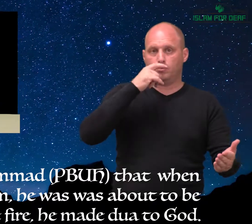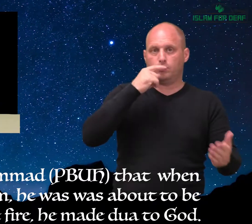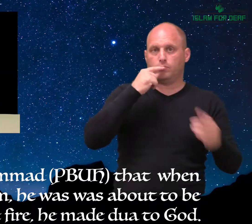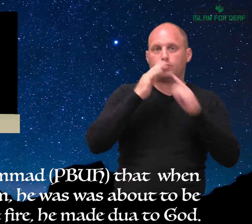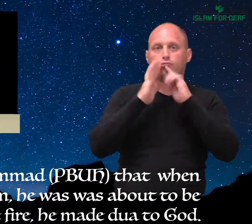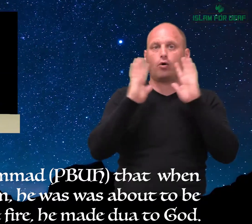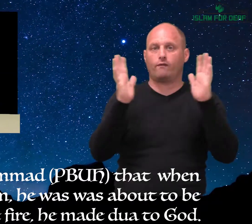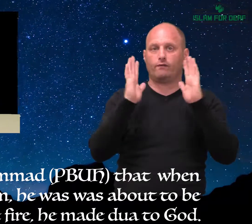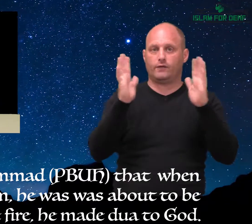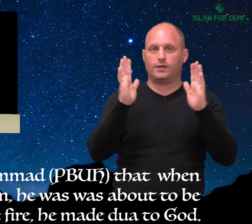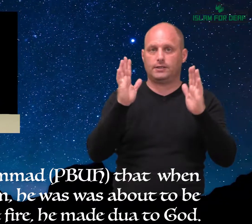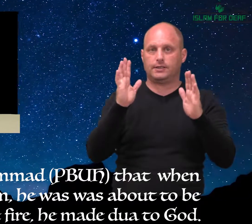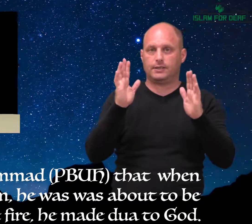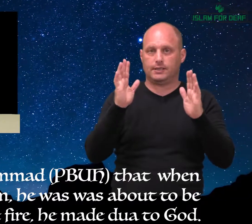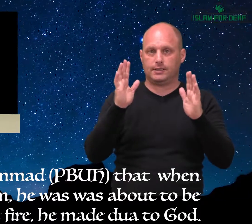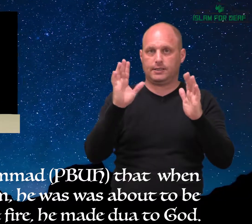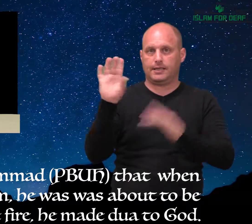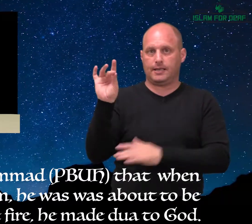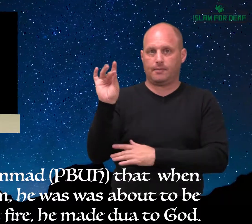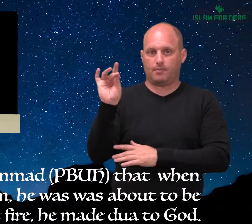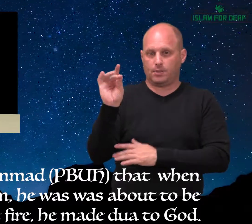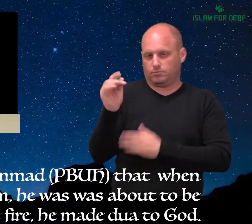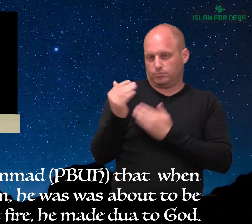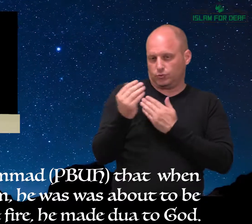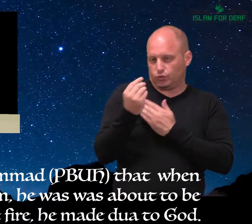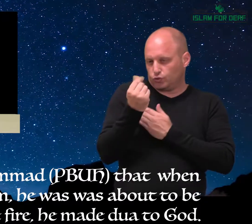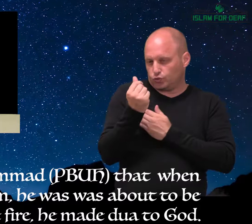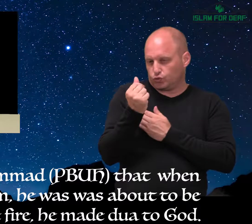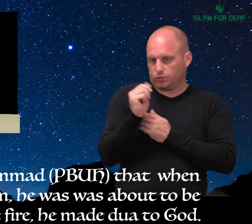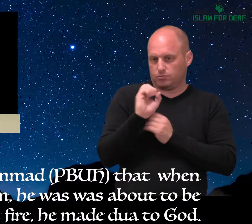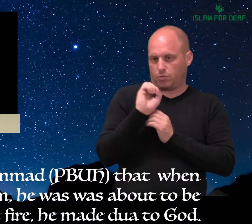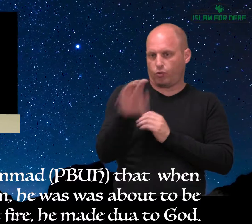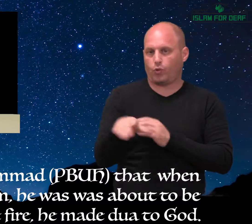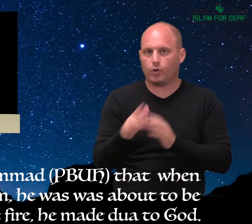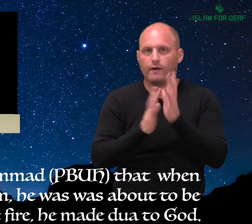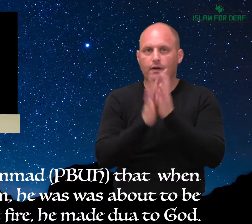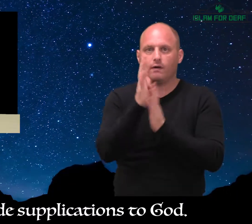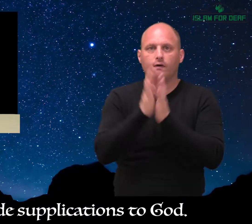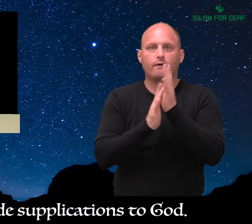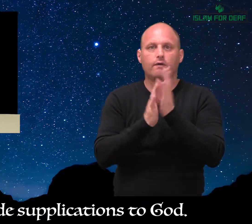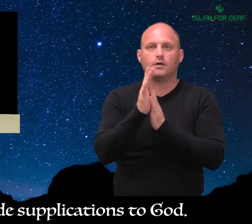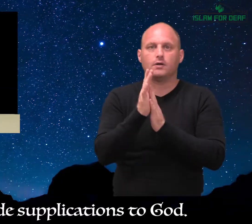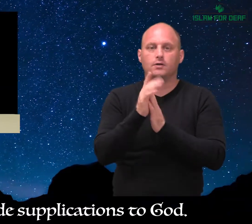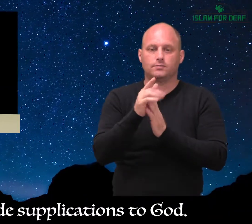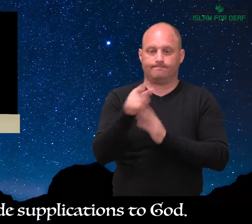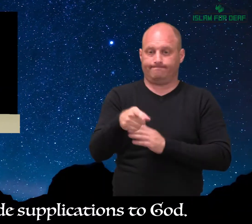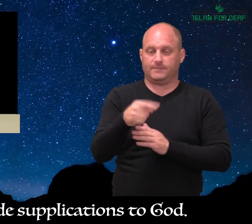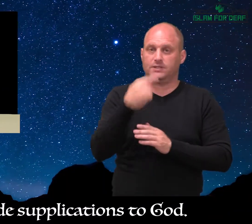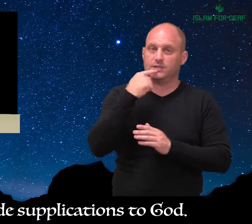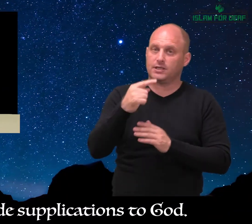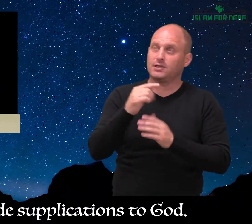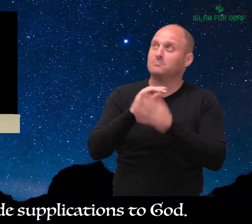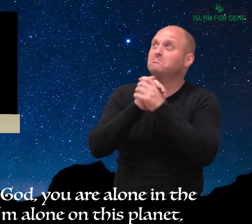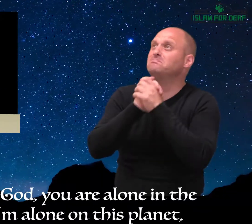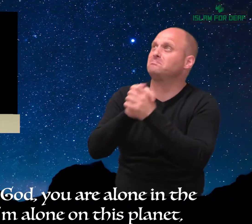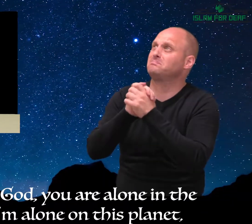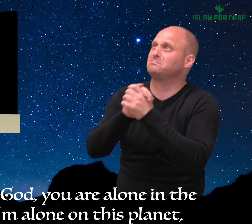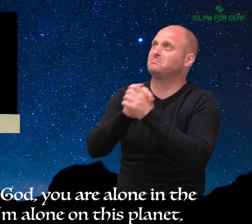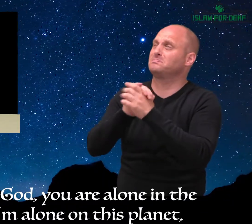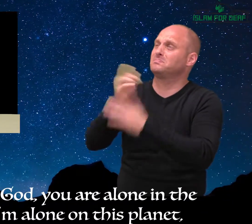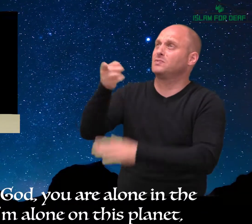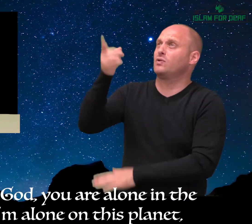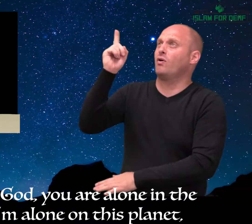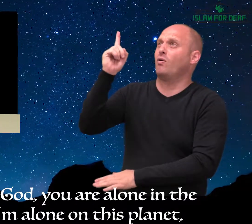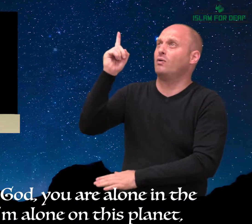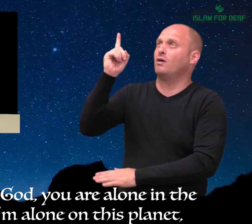was about to be thrown into the fire, he made dua to God. He said, he made supplication to God. He